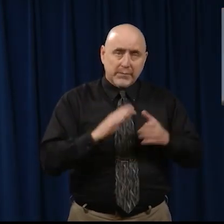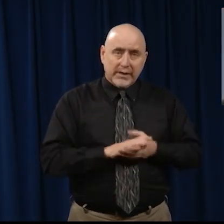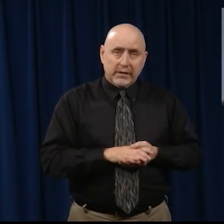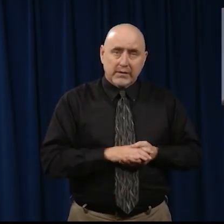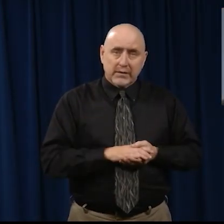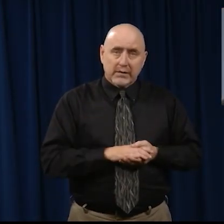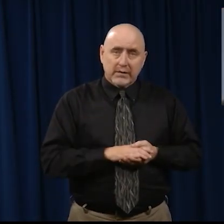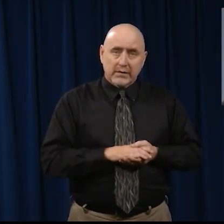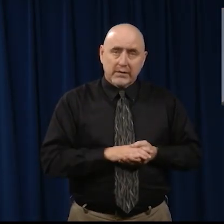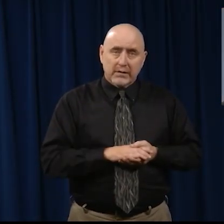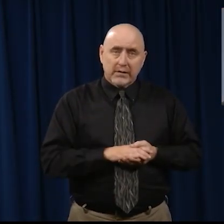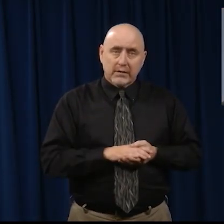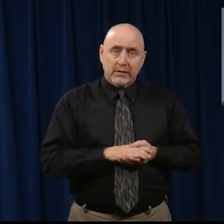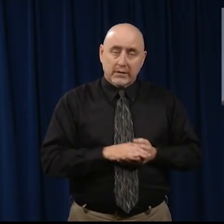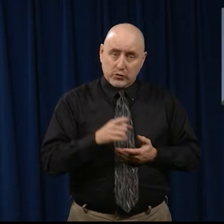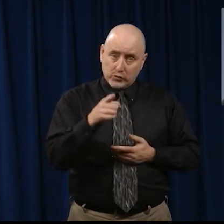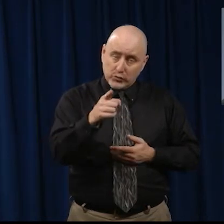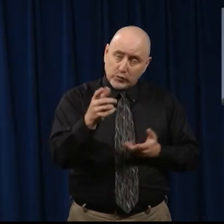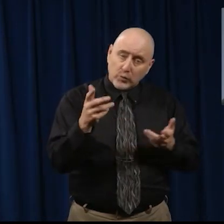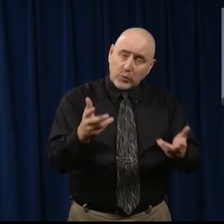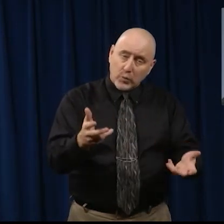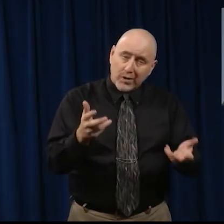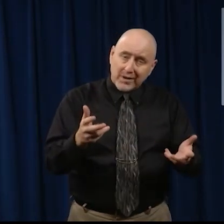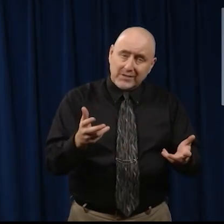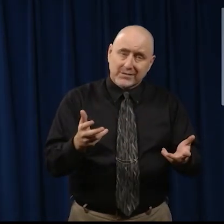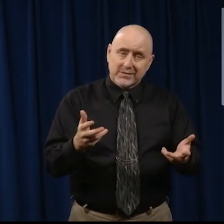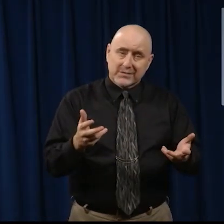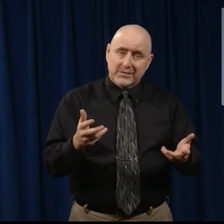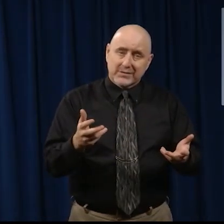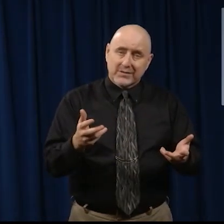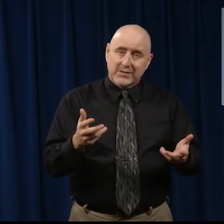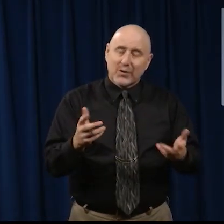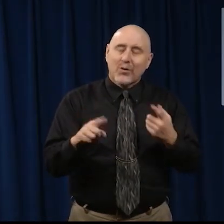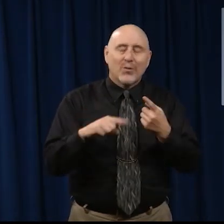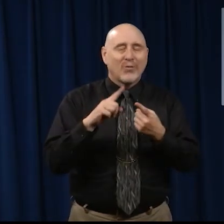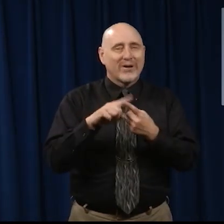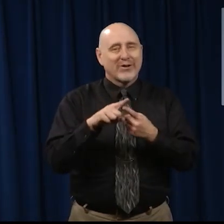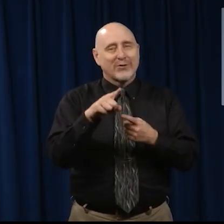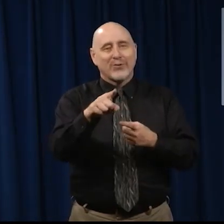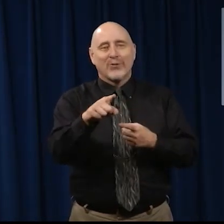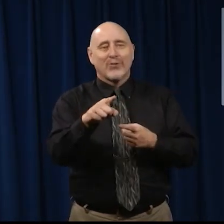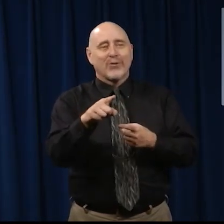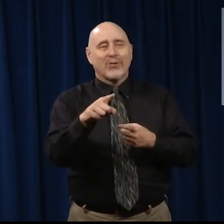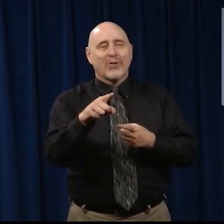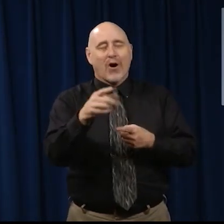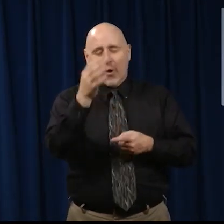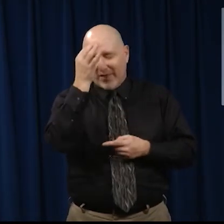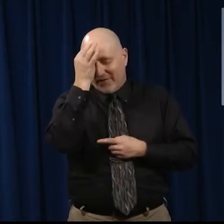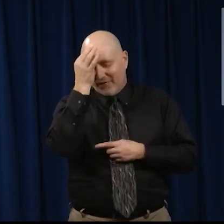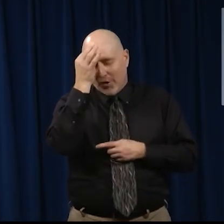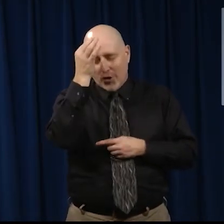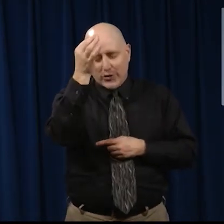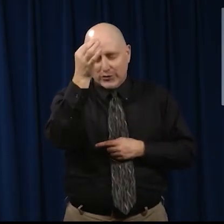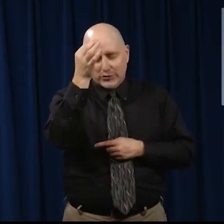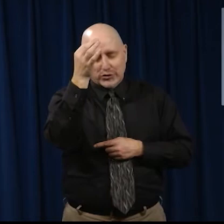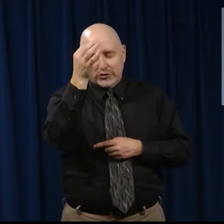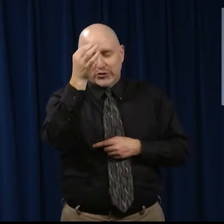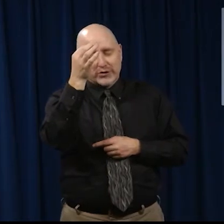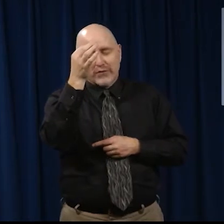Listen to me. Do you want, when you are at the verge of one of the